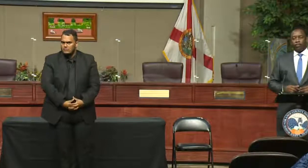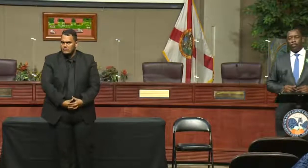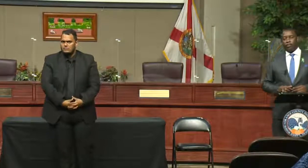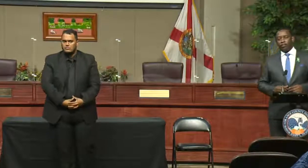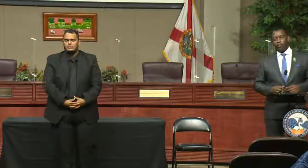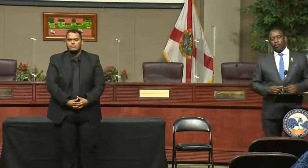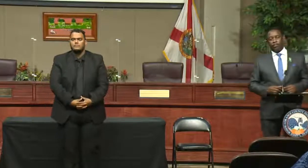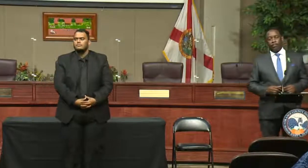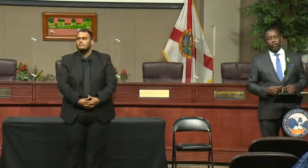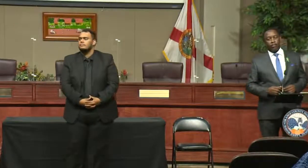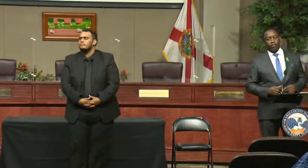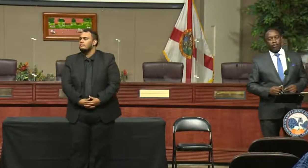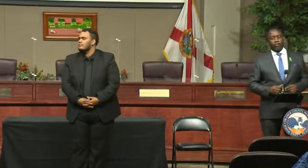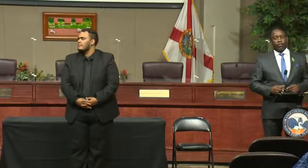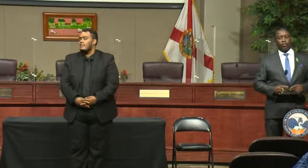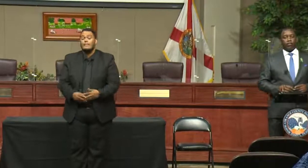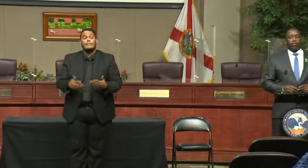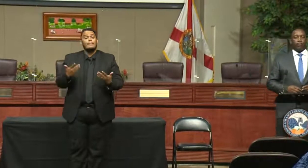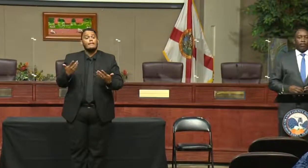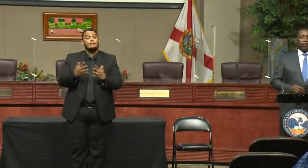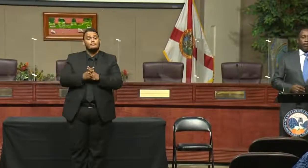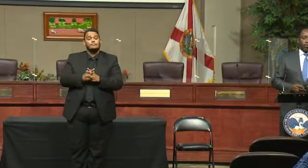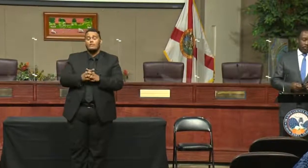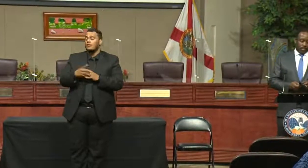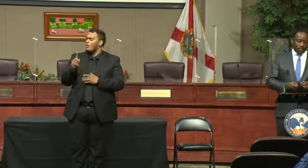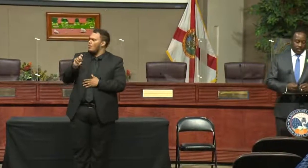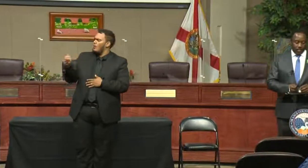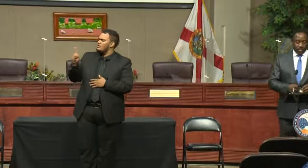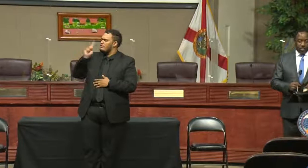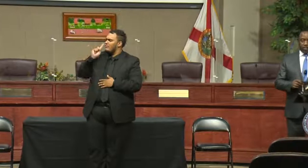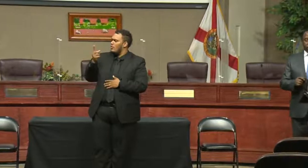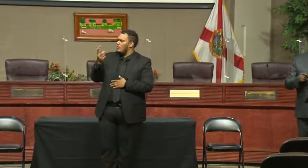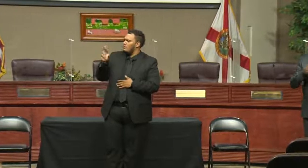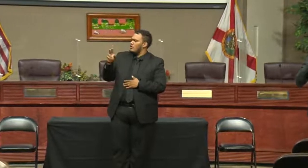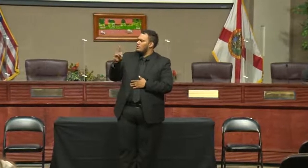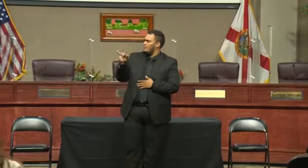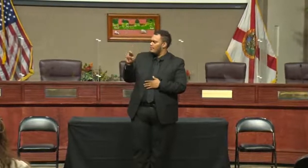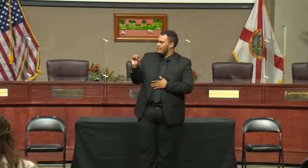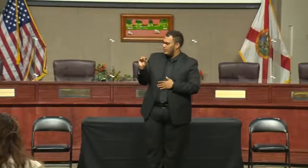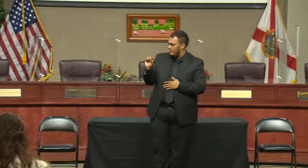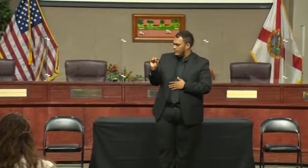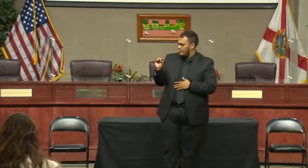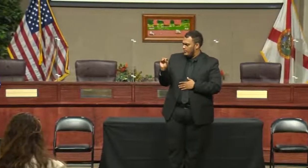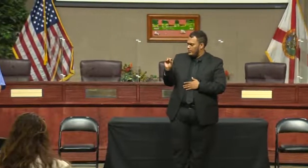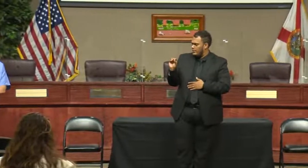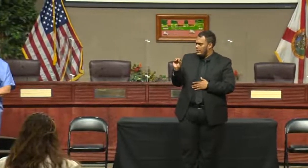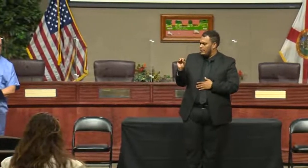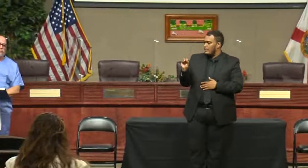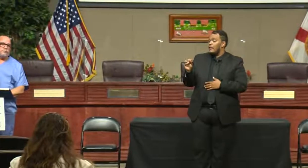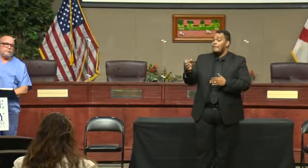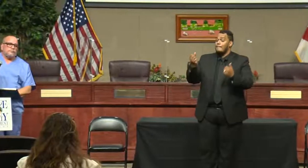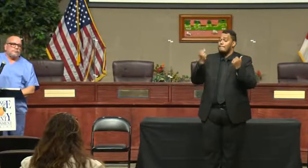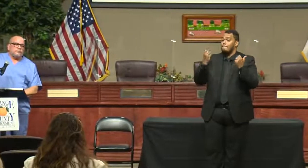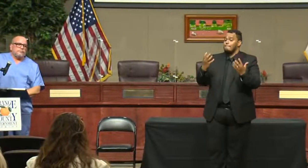Question for Dr. Pino, Asher Wildman, Spectrum News 13. Dr. Pino, there's a lot of reports out there saying that the vaccines are good for 4 months, anywhere